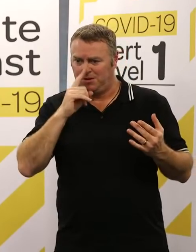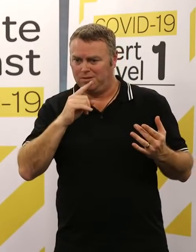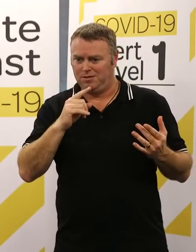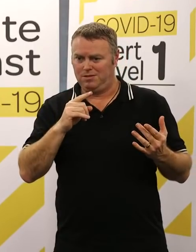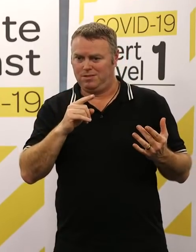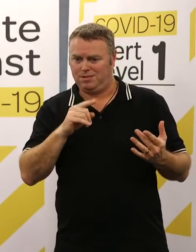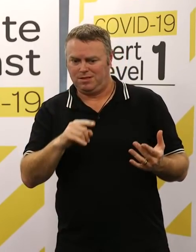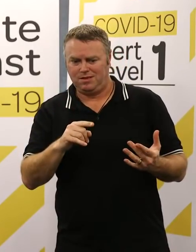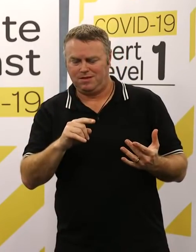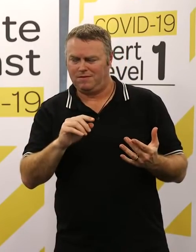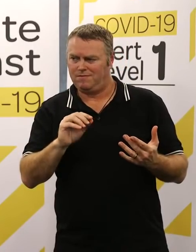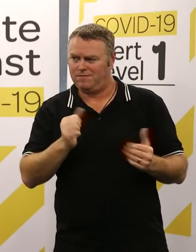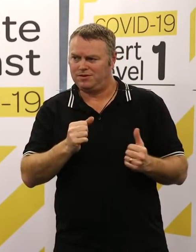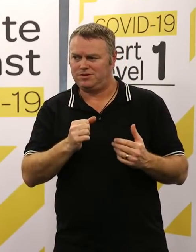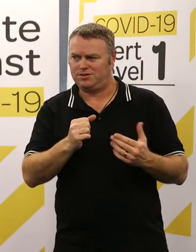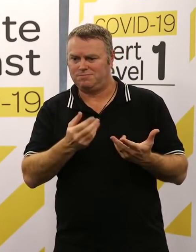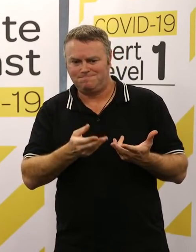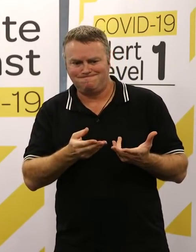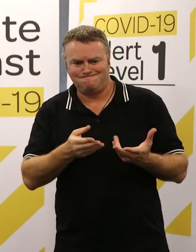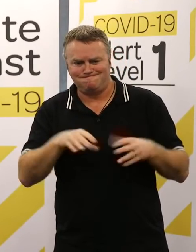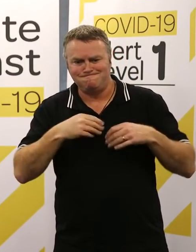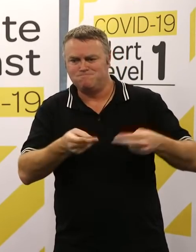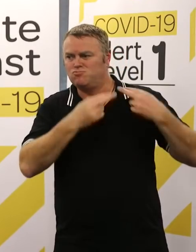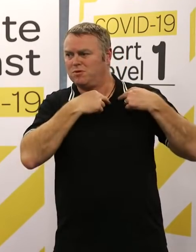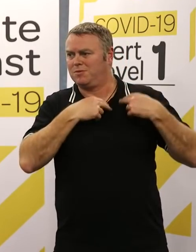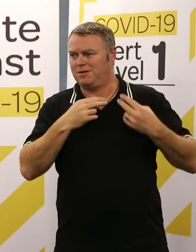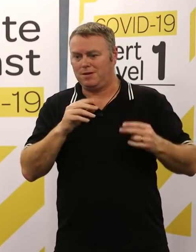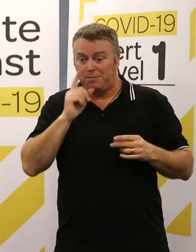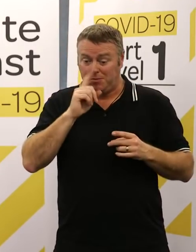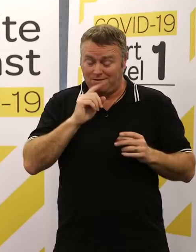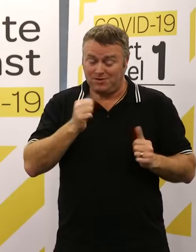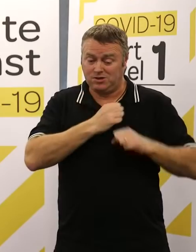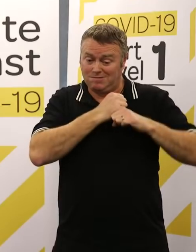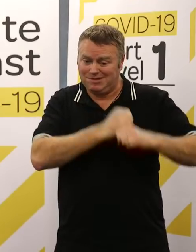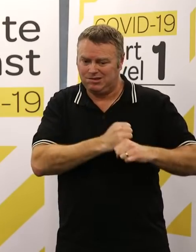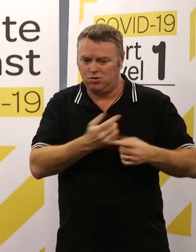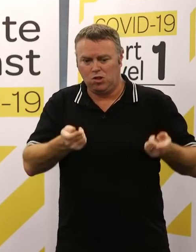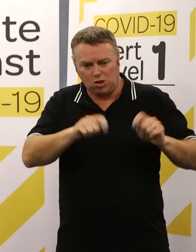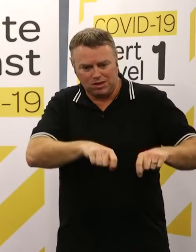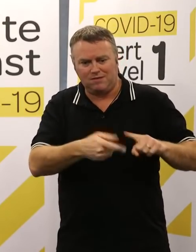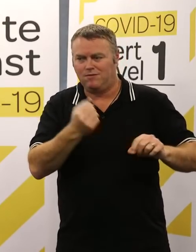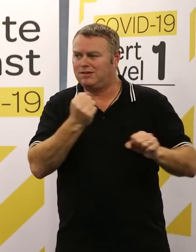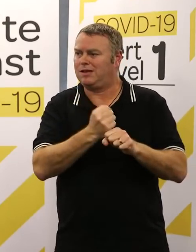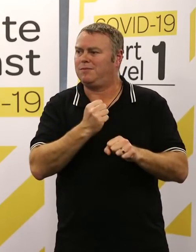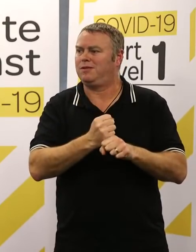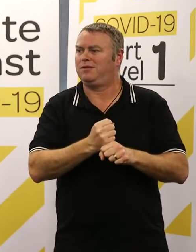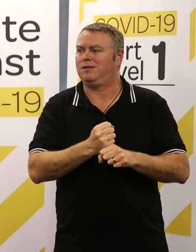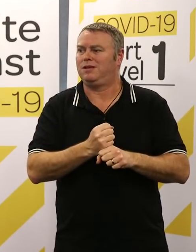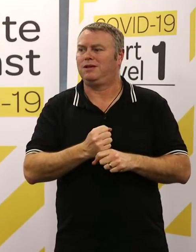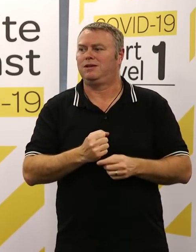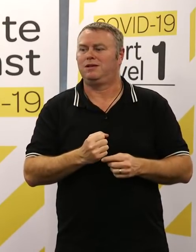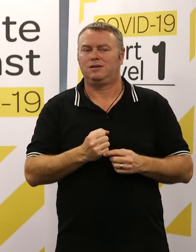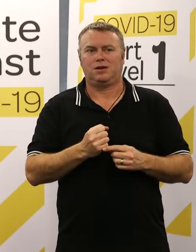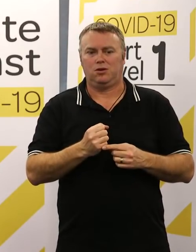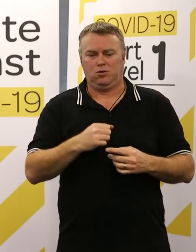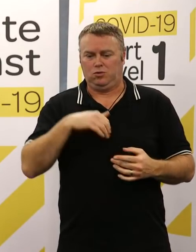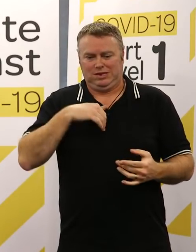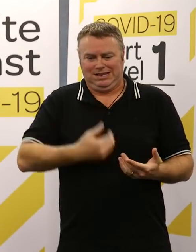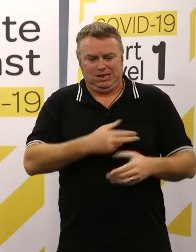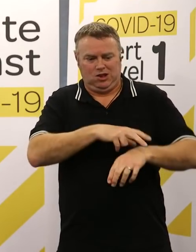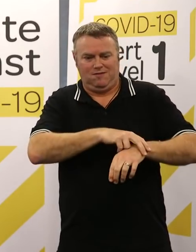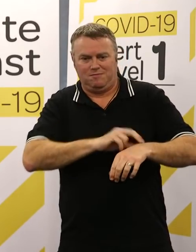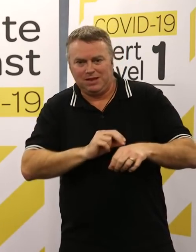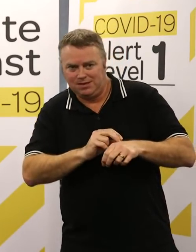was asked of them through lockdown, and therefore we were even more successful than we thought we might have been. It is not because we had police on every corner or in